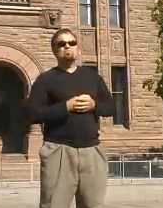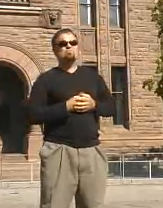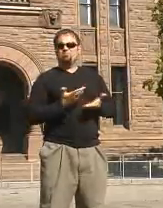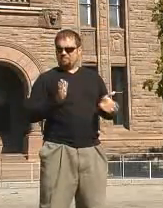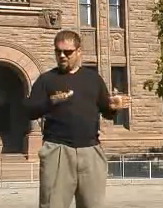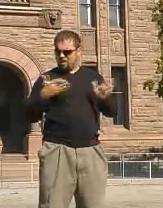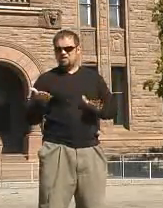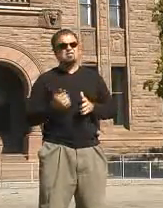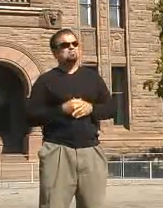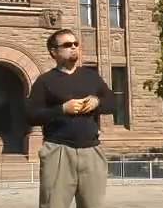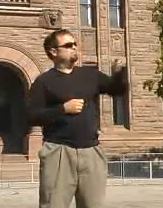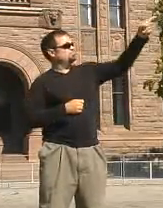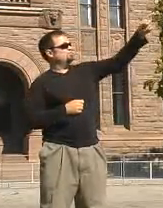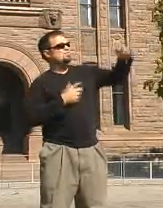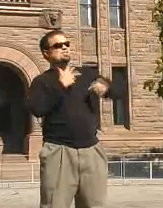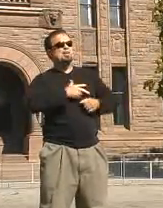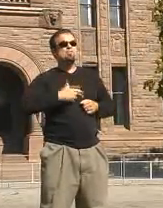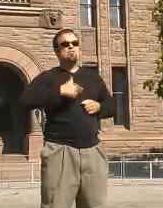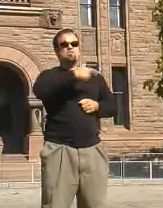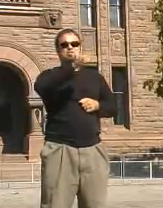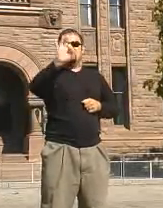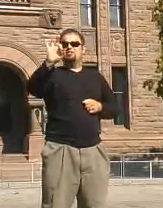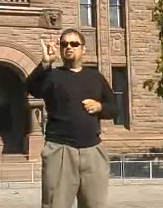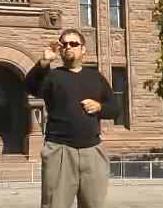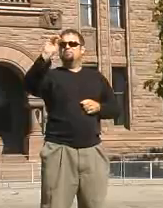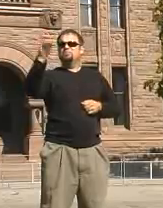support, I realize it's dying.